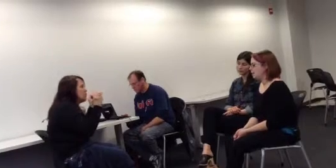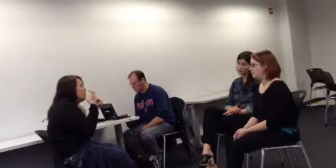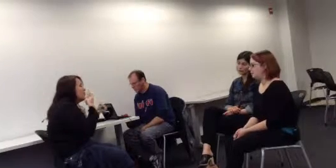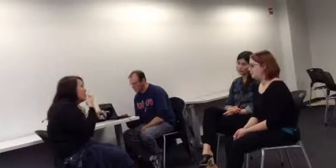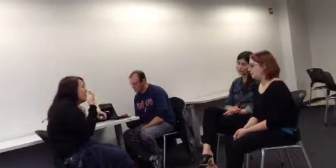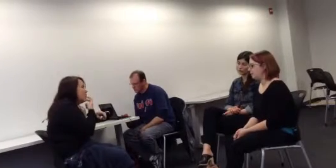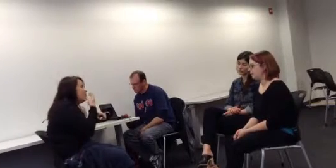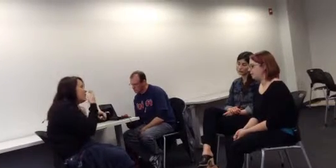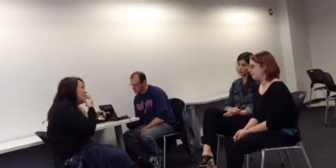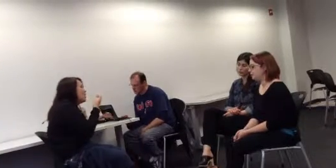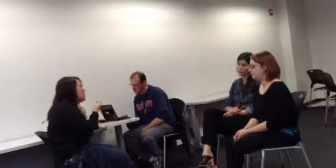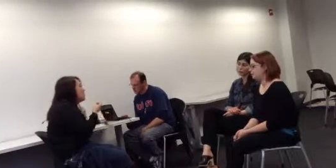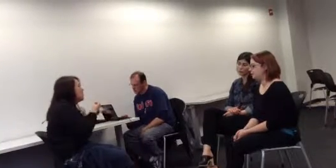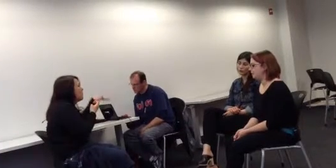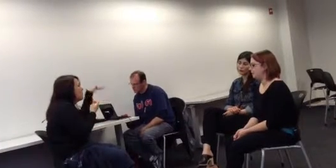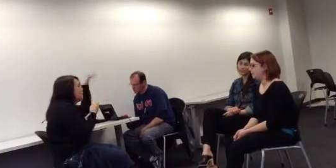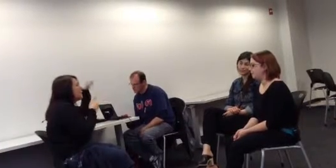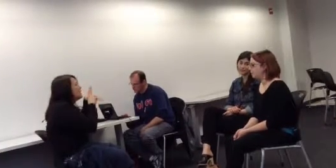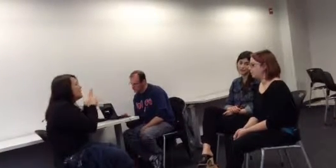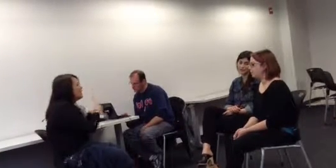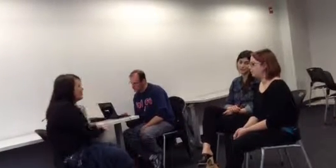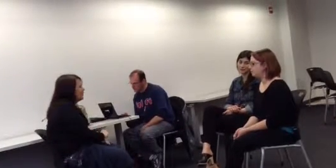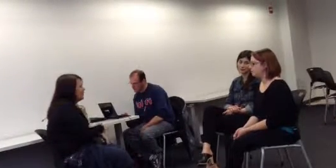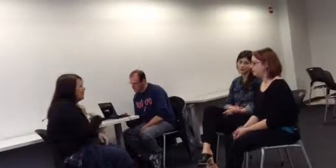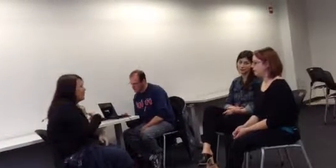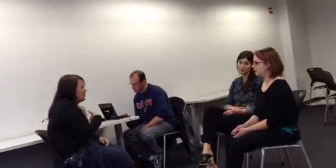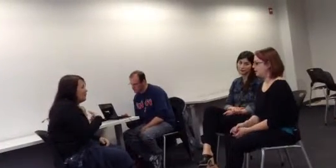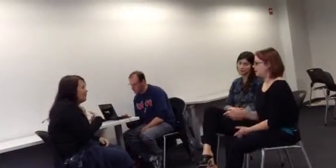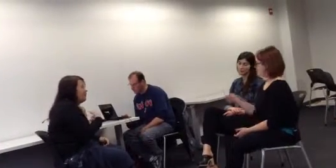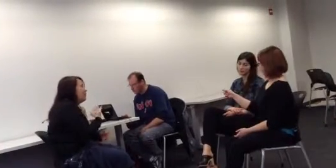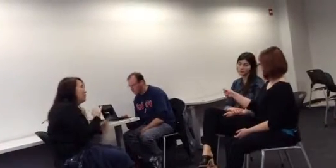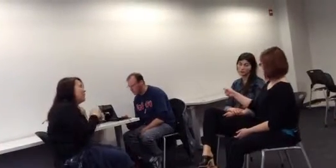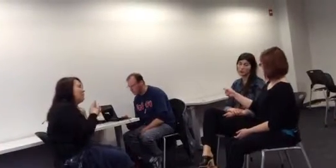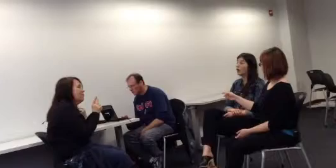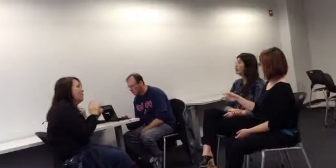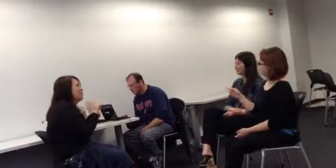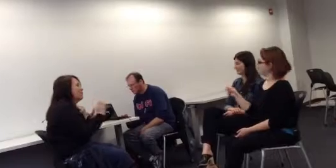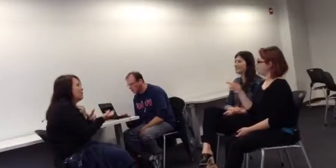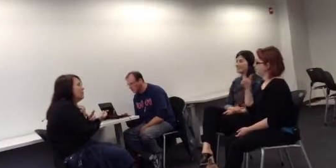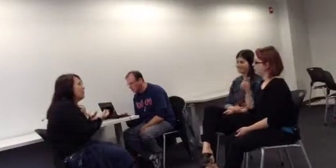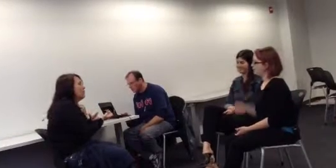has interpreters. He was completely oral. Okay.